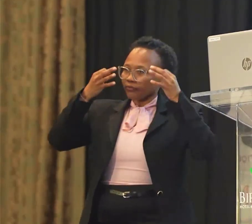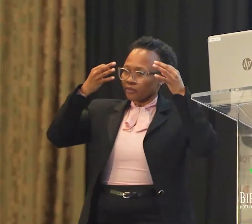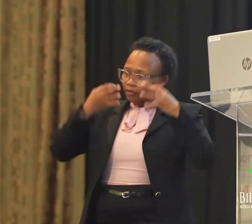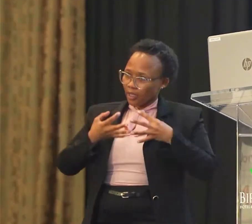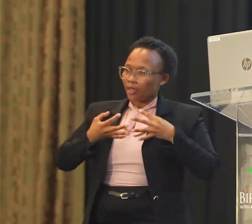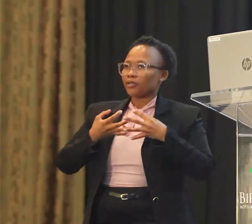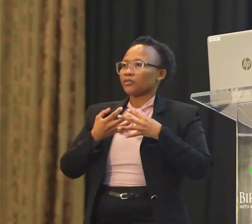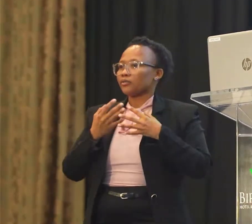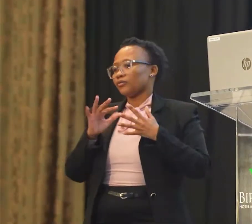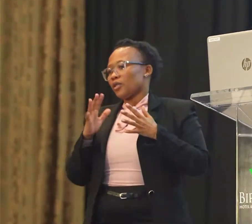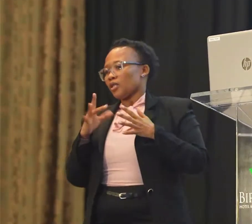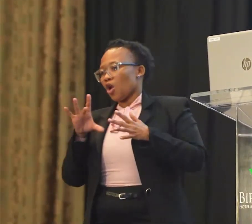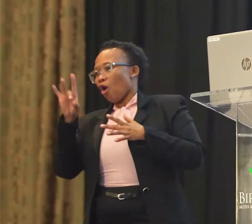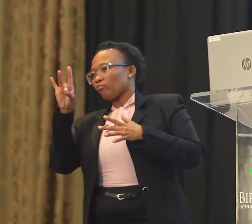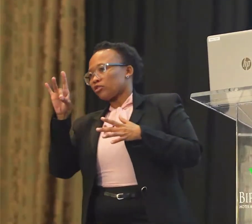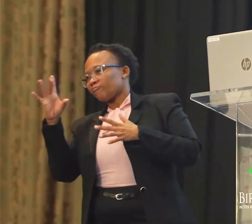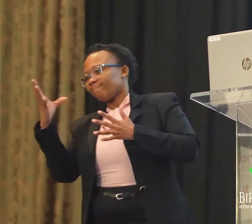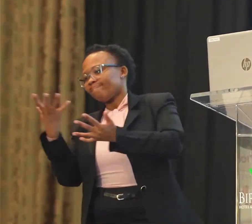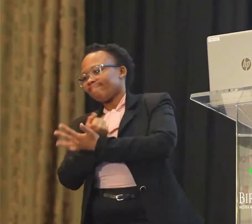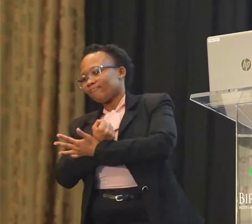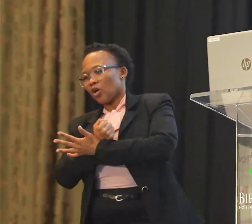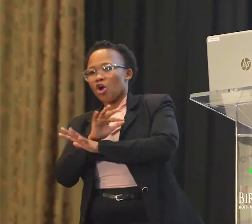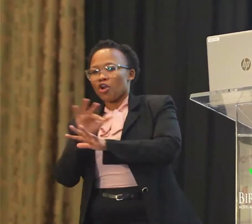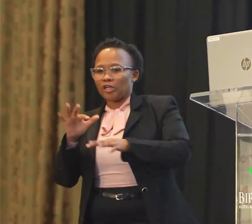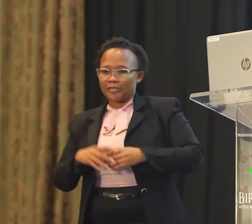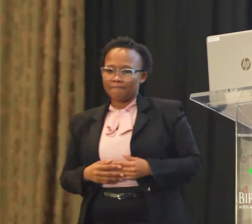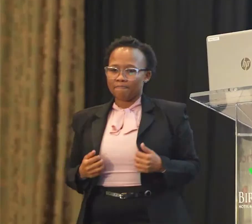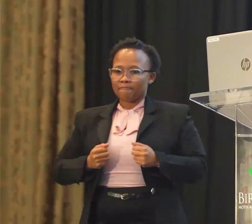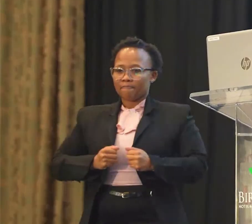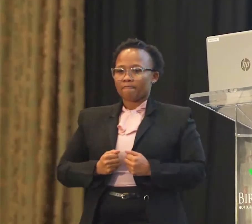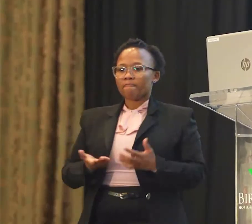So going into gender affirming care,